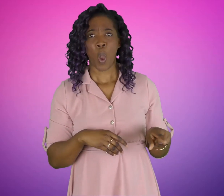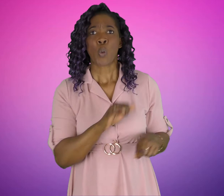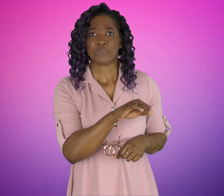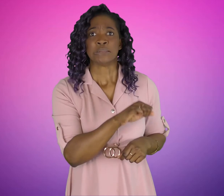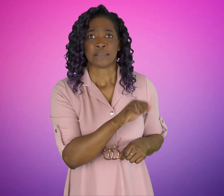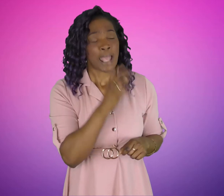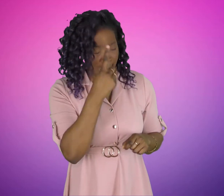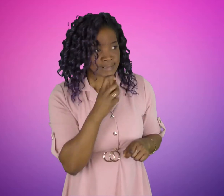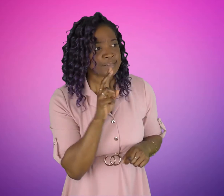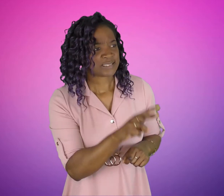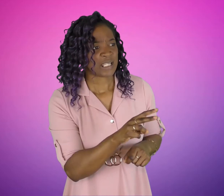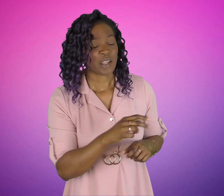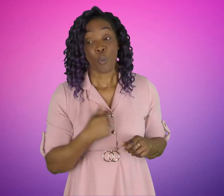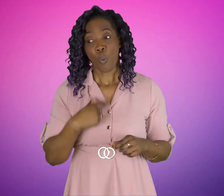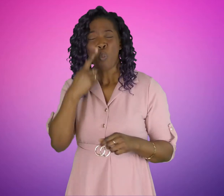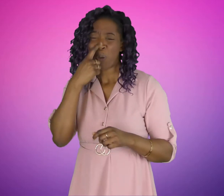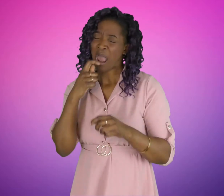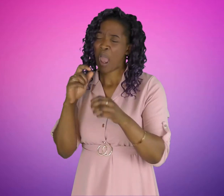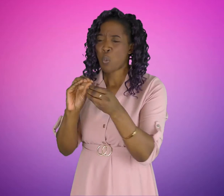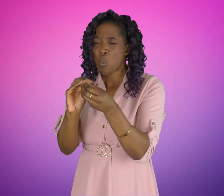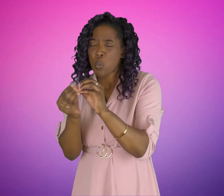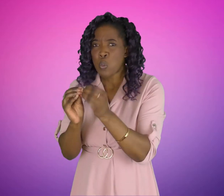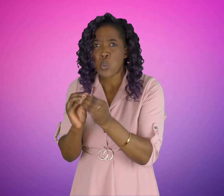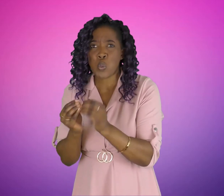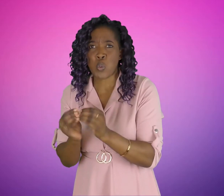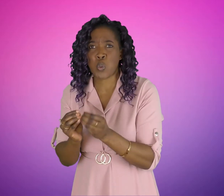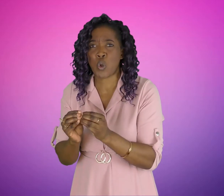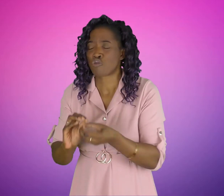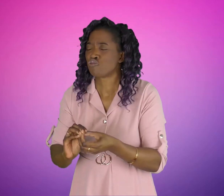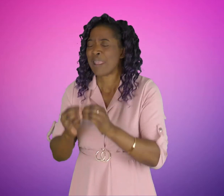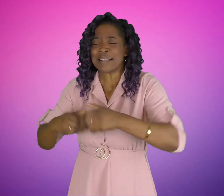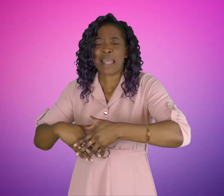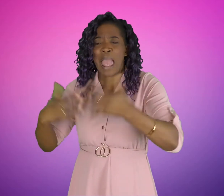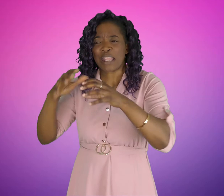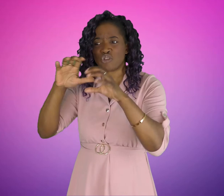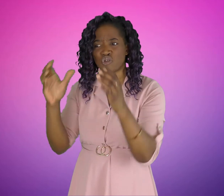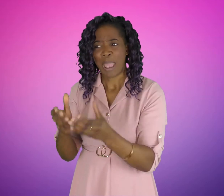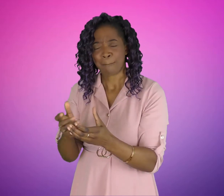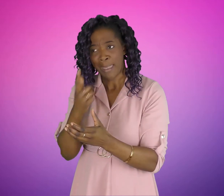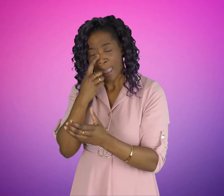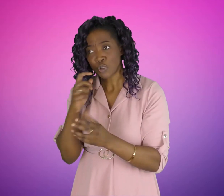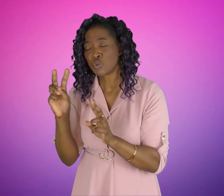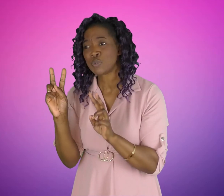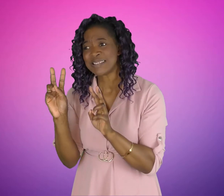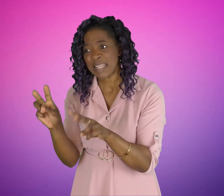Yes, obviously. And we are the world-leading experts in it. We can work this stuff into any shape imaginable.